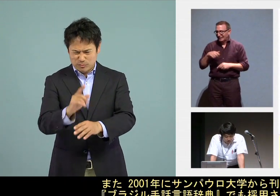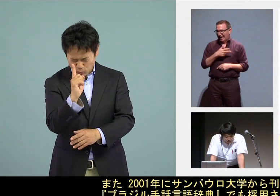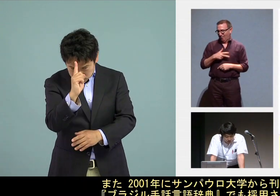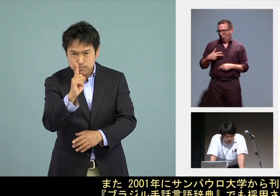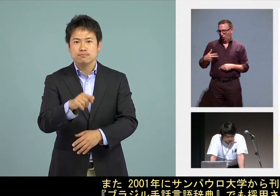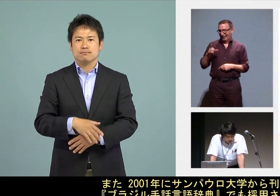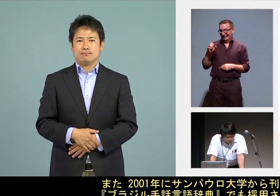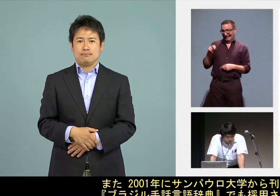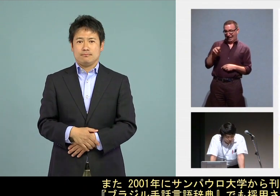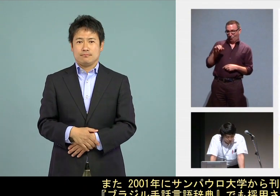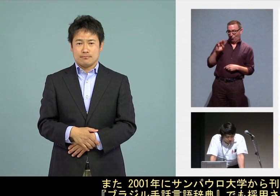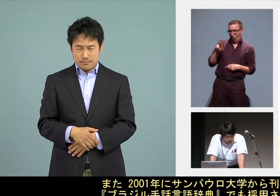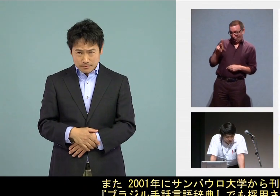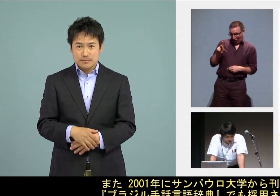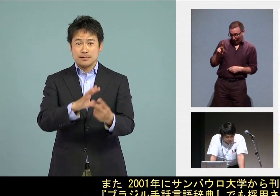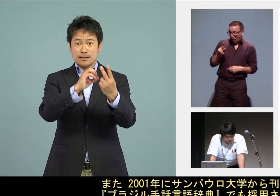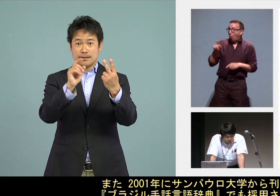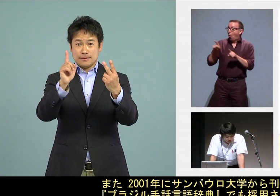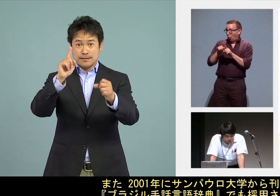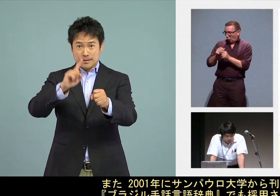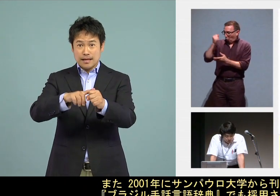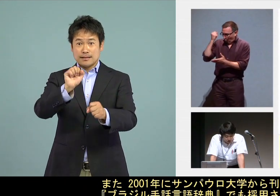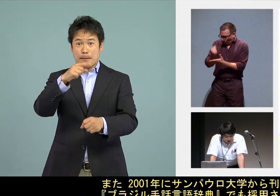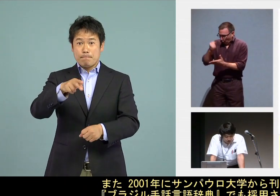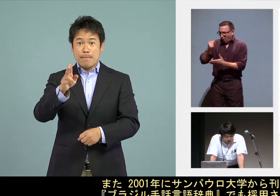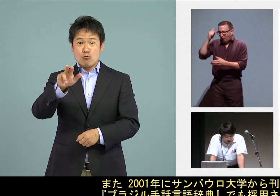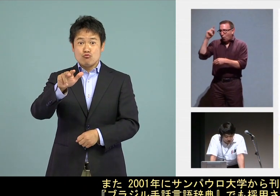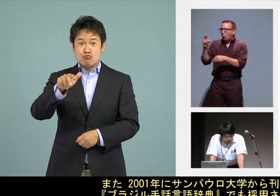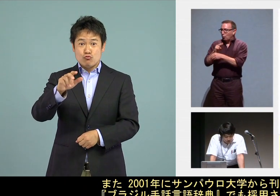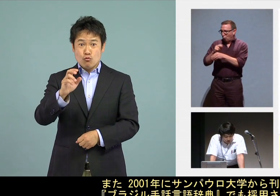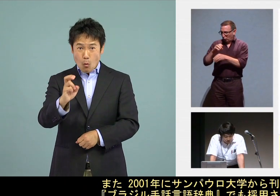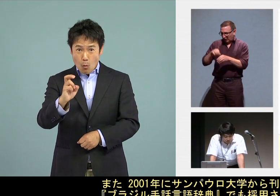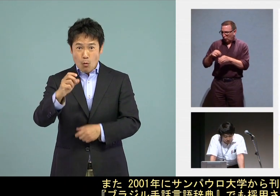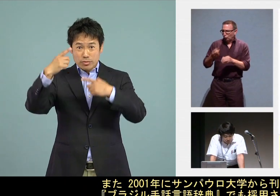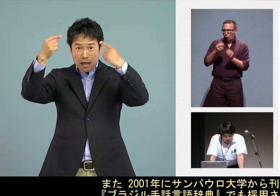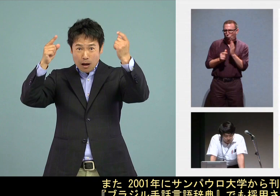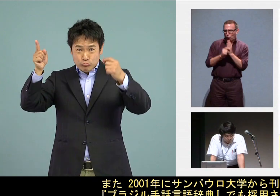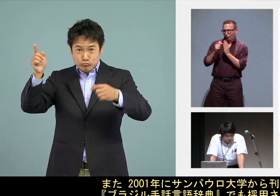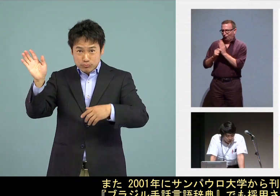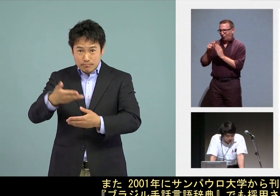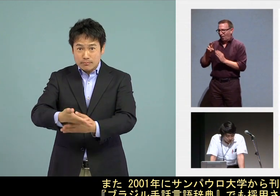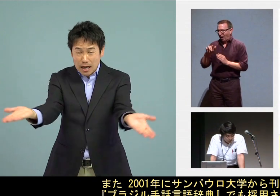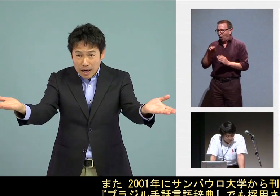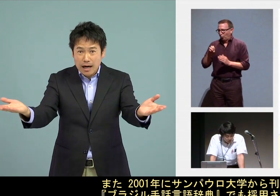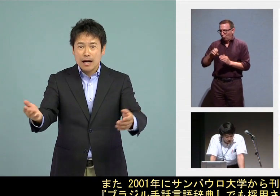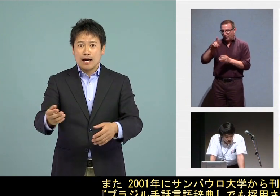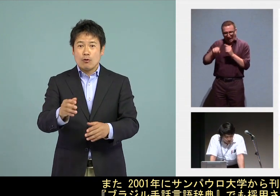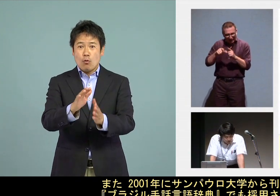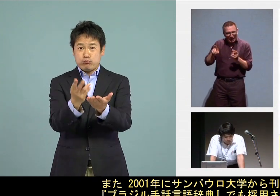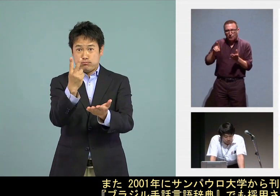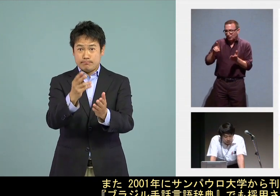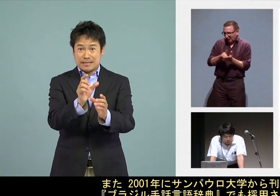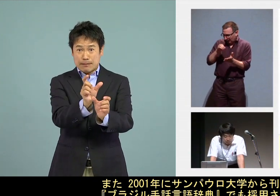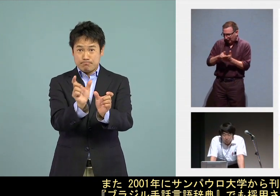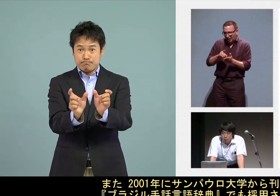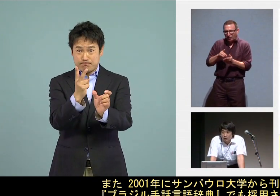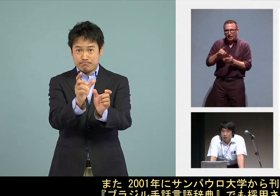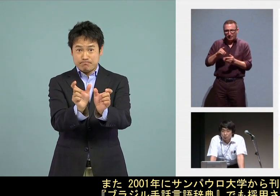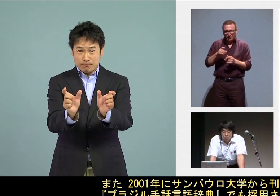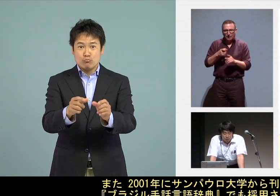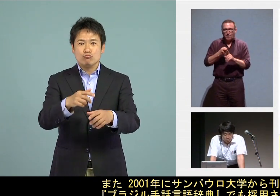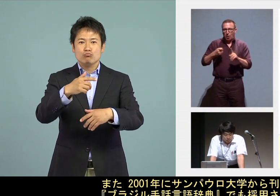has also been chosen for use in the 2-volume Brazilian Sign Language Dictionary published by the University of São Paulo